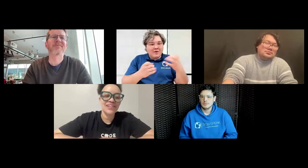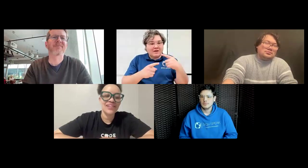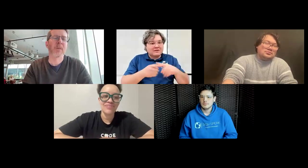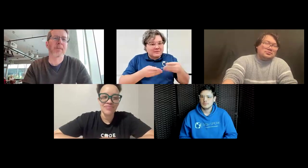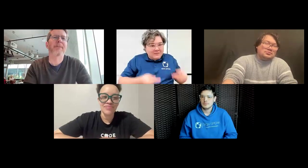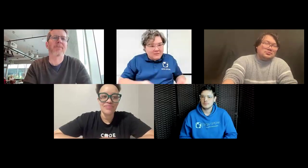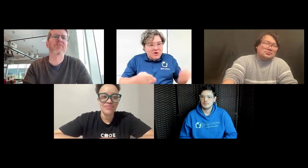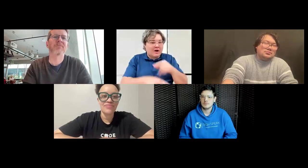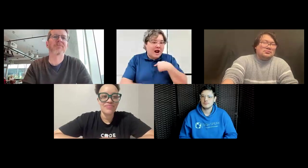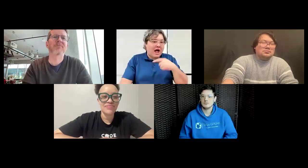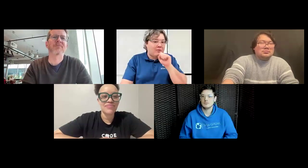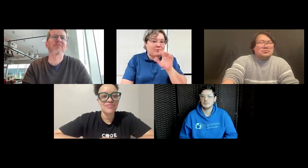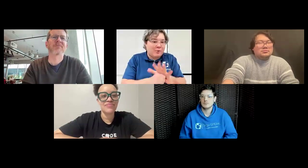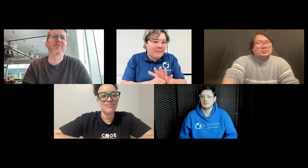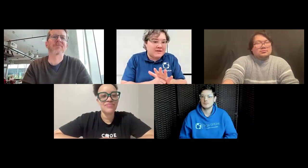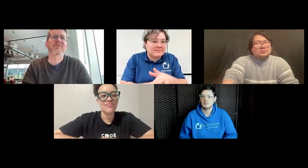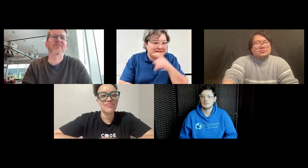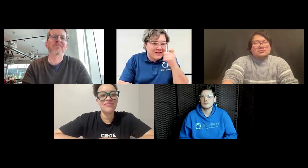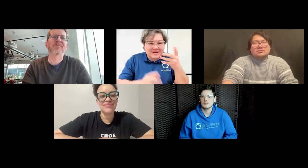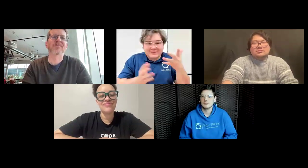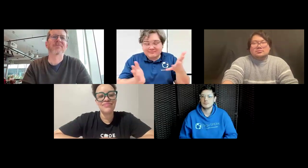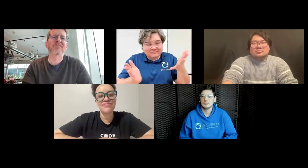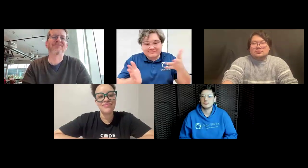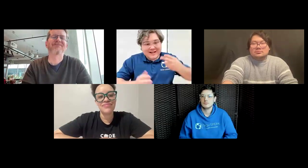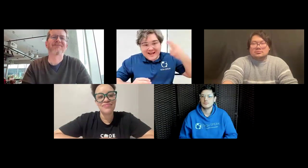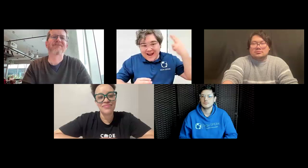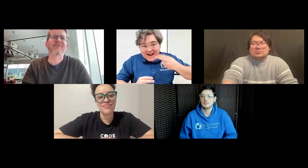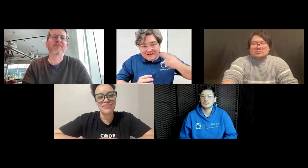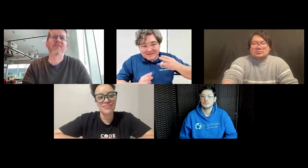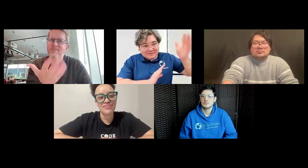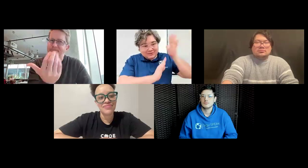it's our commitment to continue to learn and to grow. That is our promise.